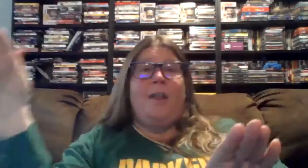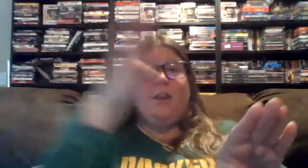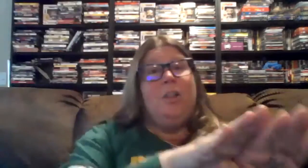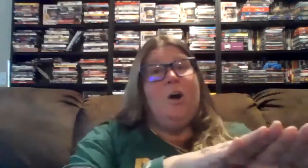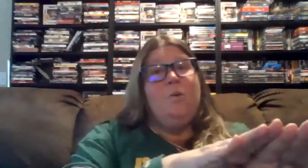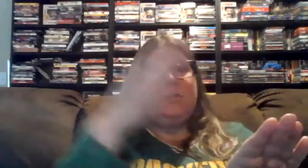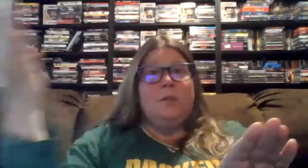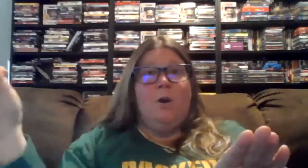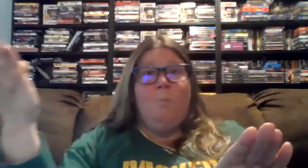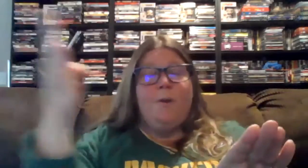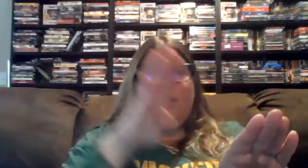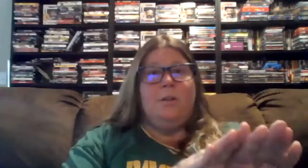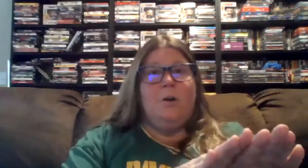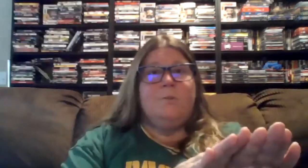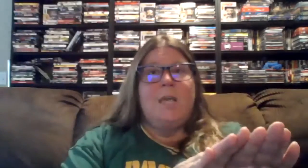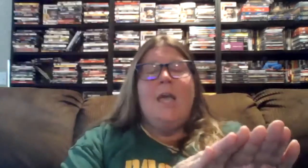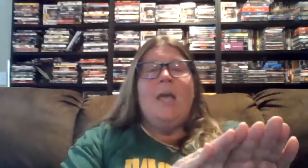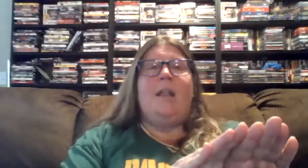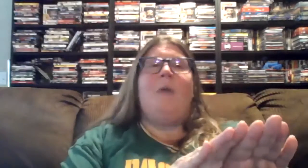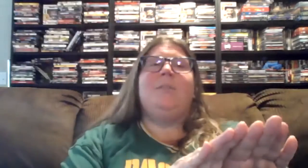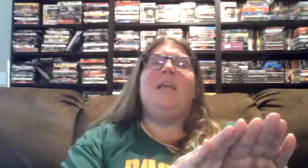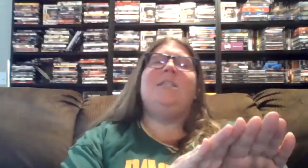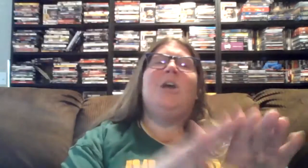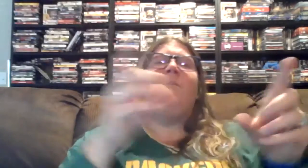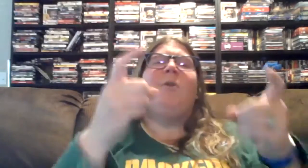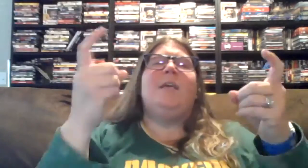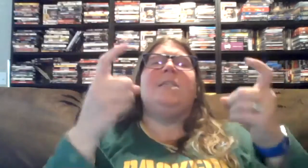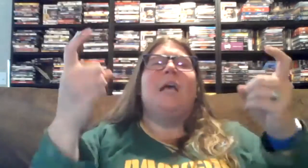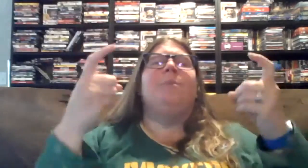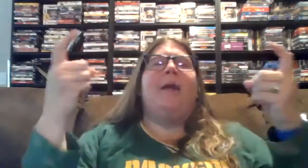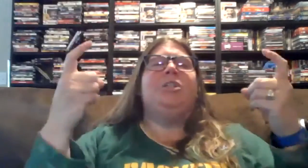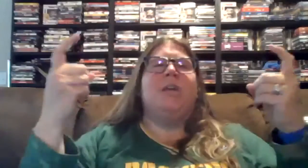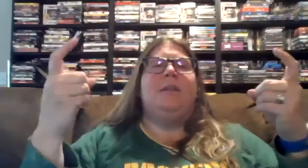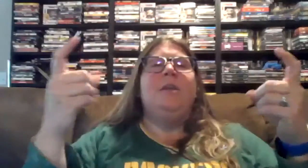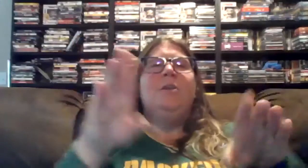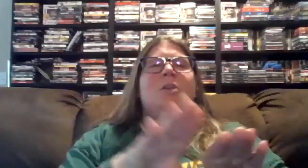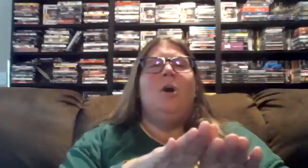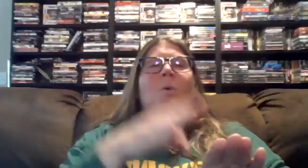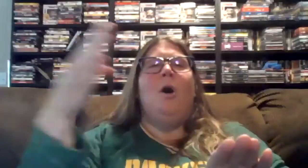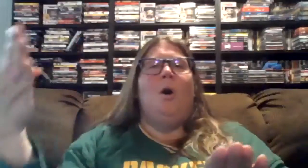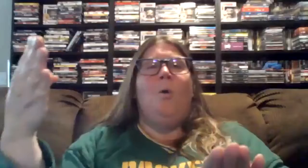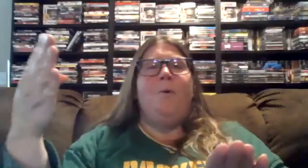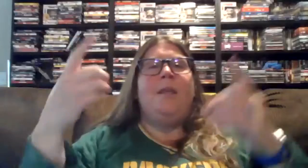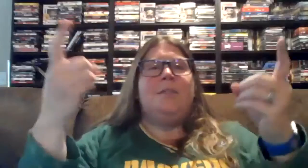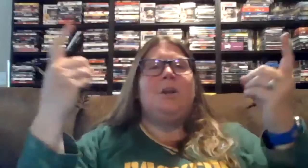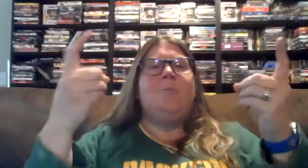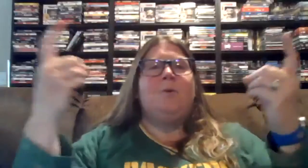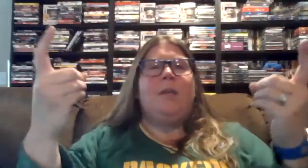and close. Open and close. And I would say ceremony is a celebration. So opening ceremonies